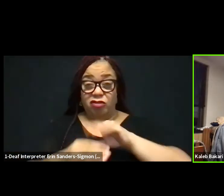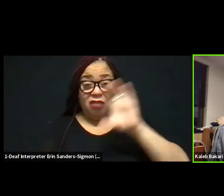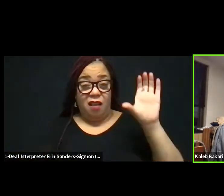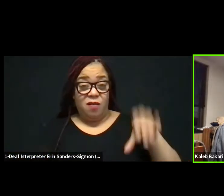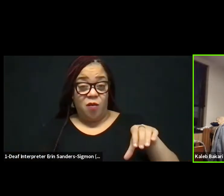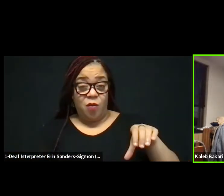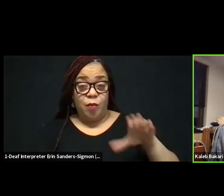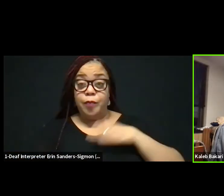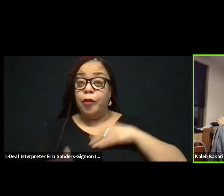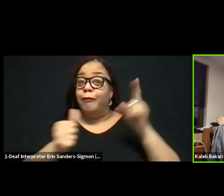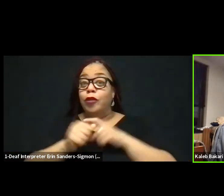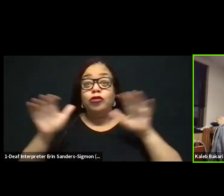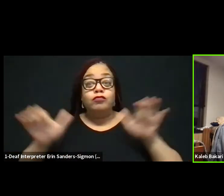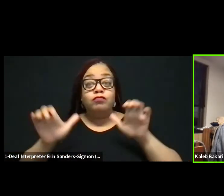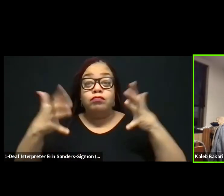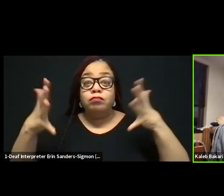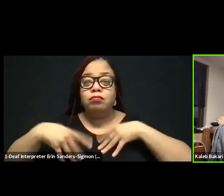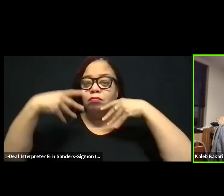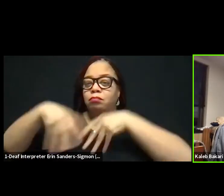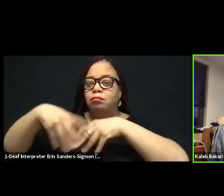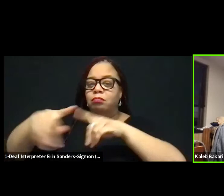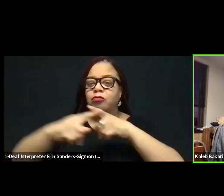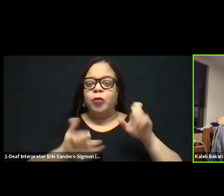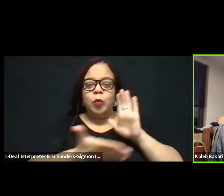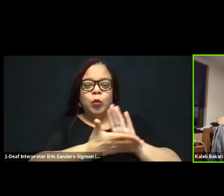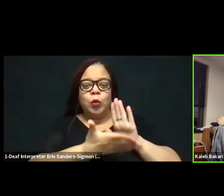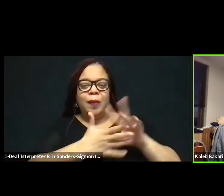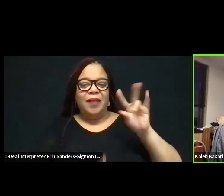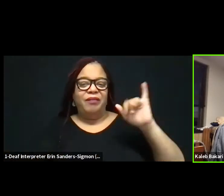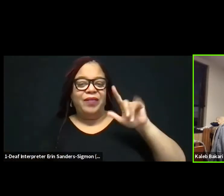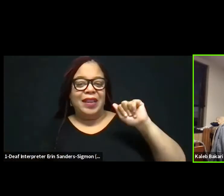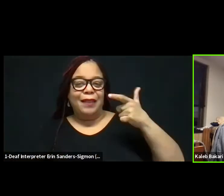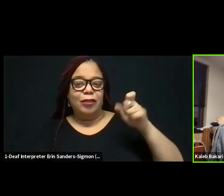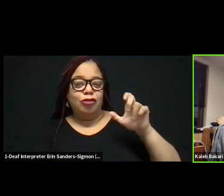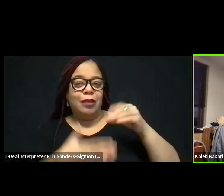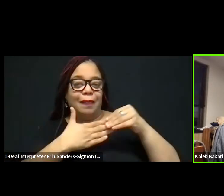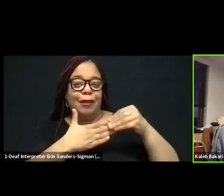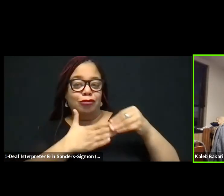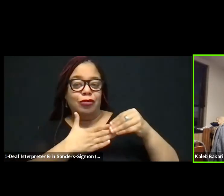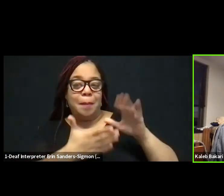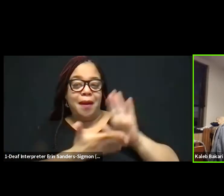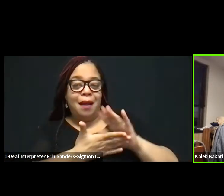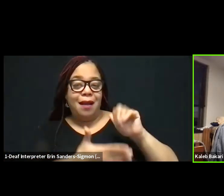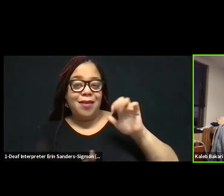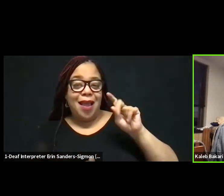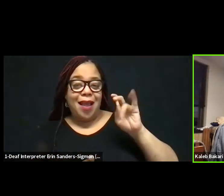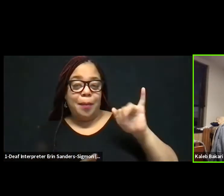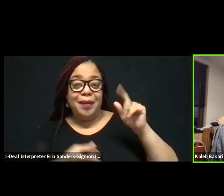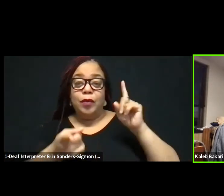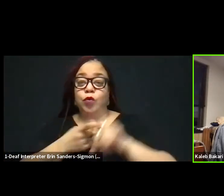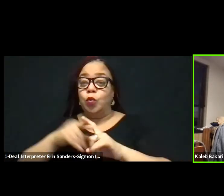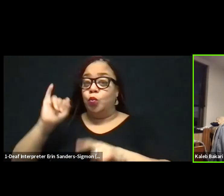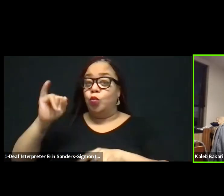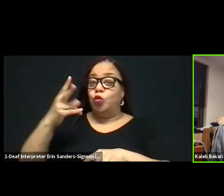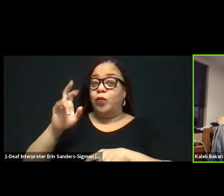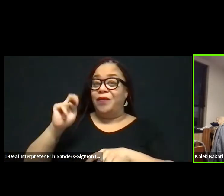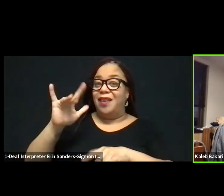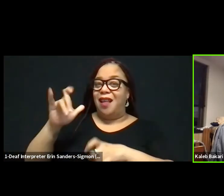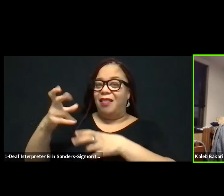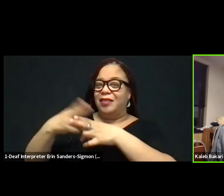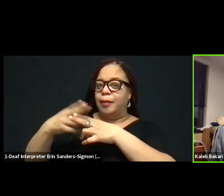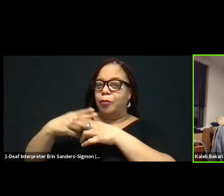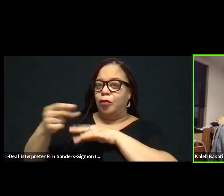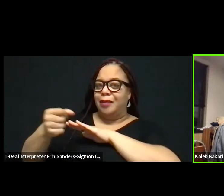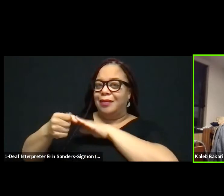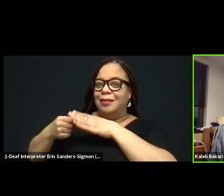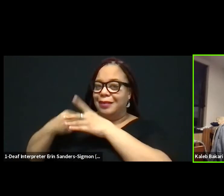that borders our community, the west side of Chicago. And it's actually one of the largest like detention centers